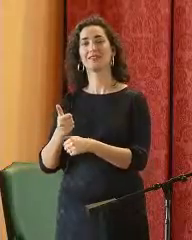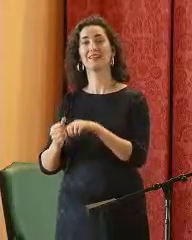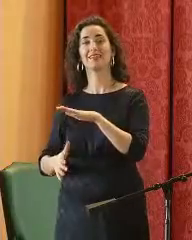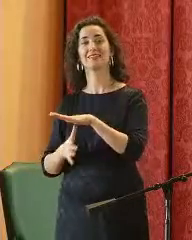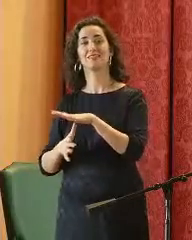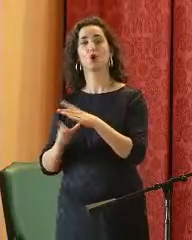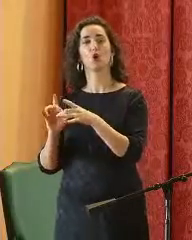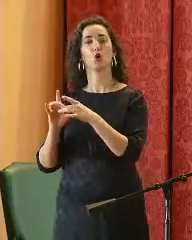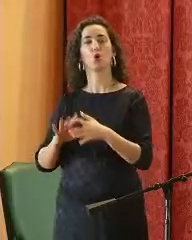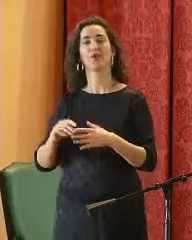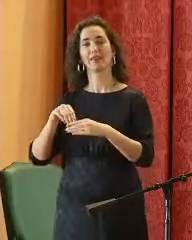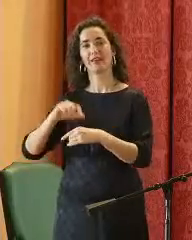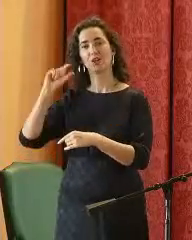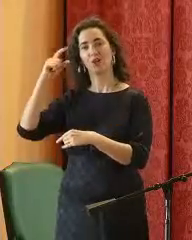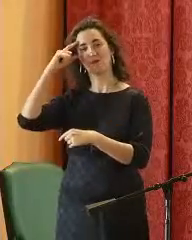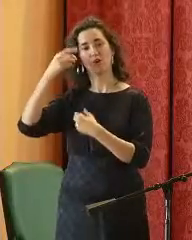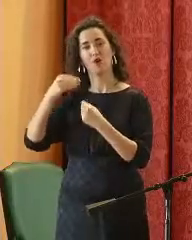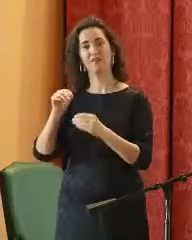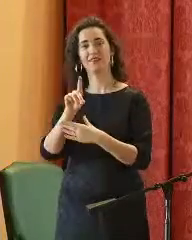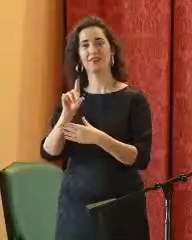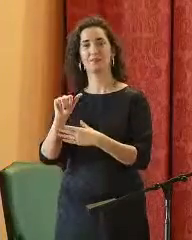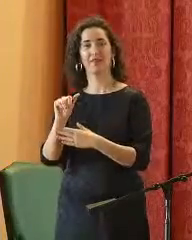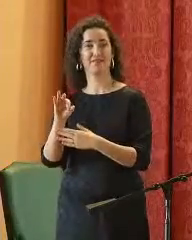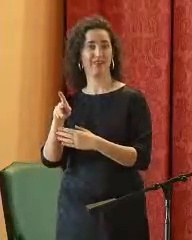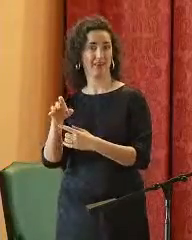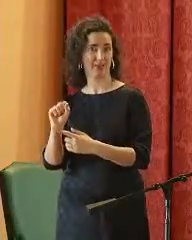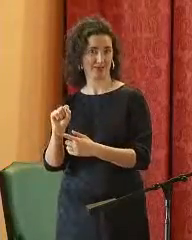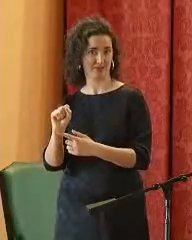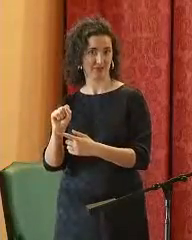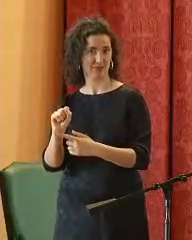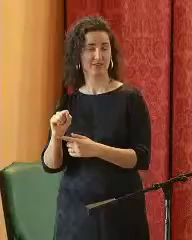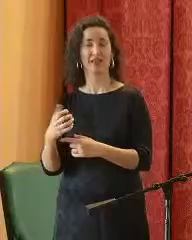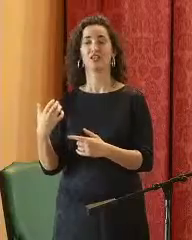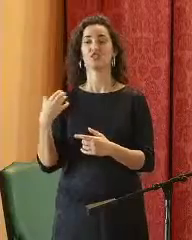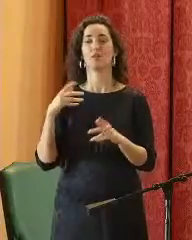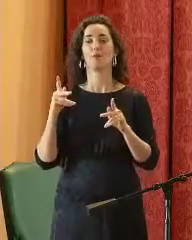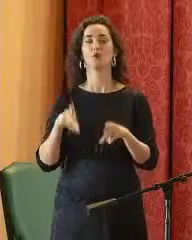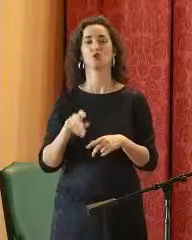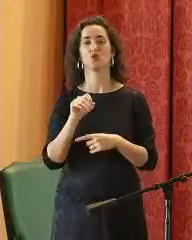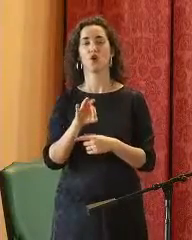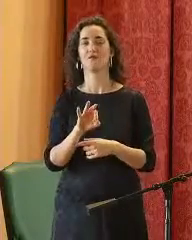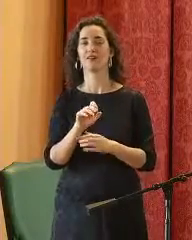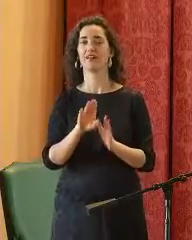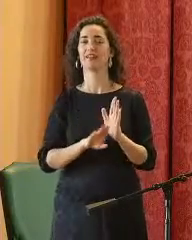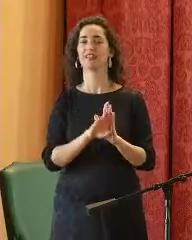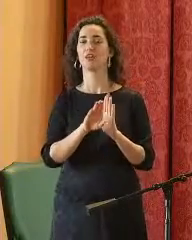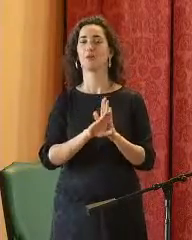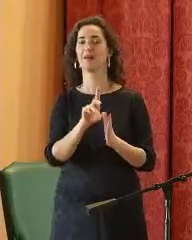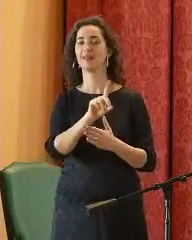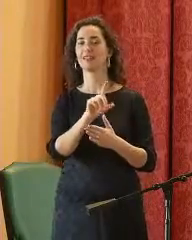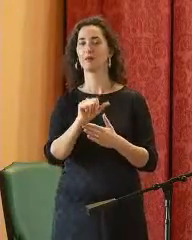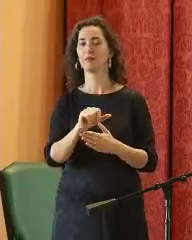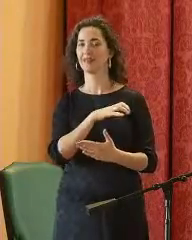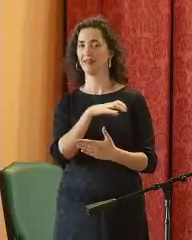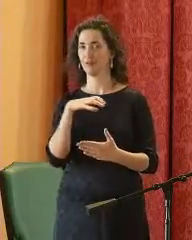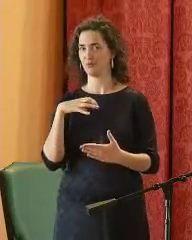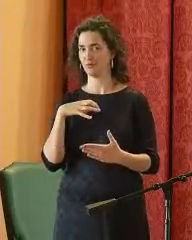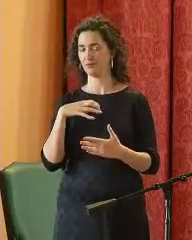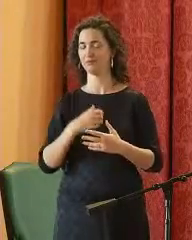the Governor's Office of Disability Affairs and chairperson of the Developmental Disabilities